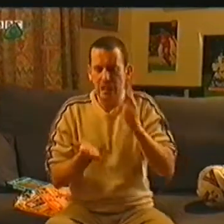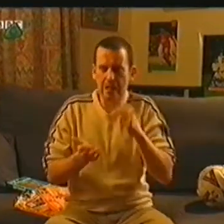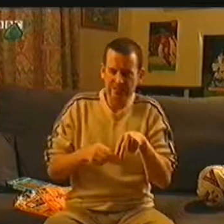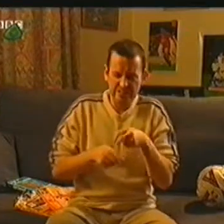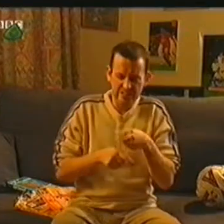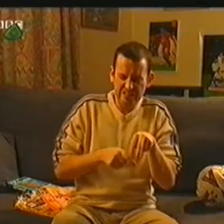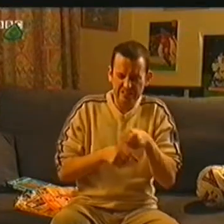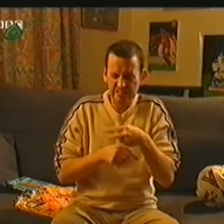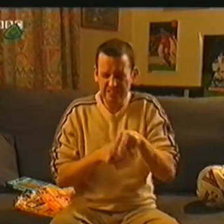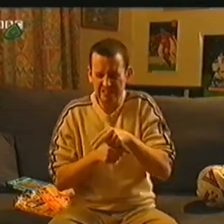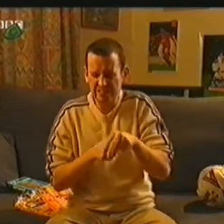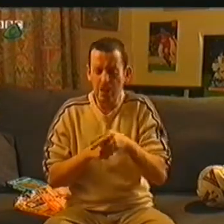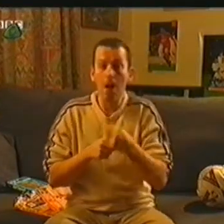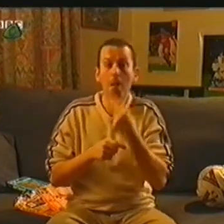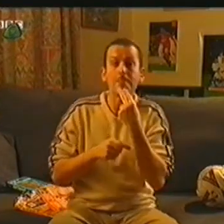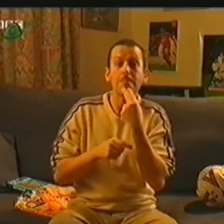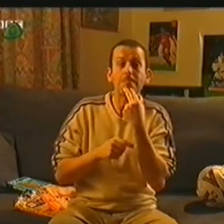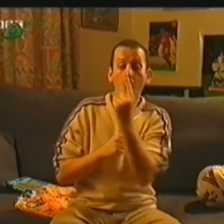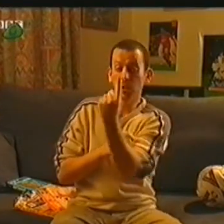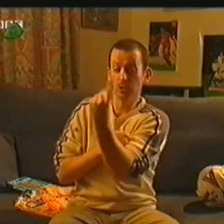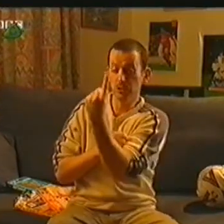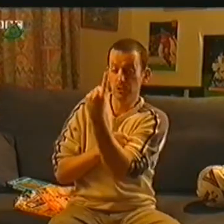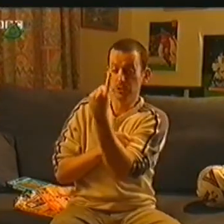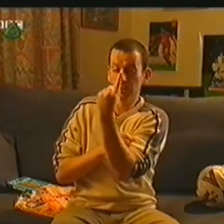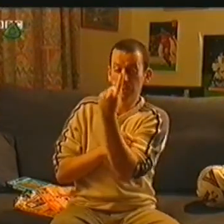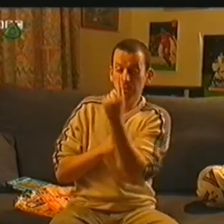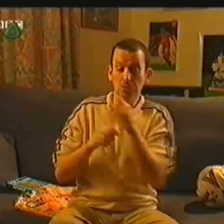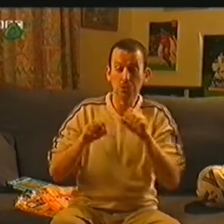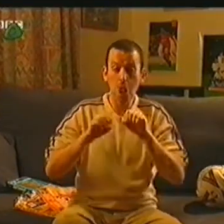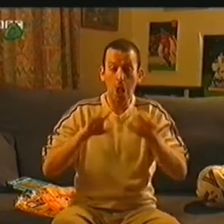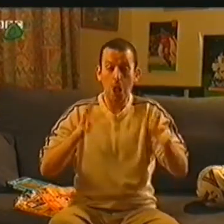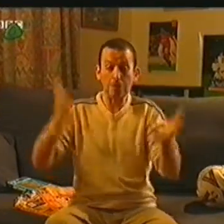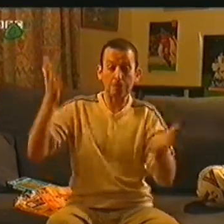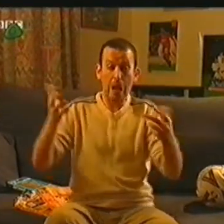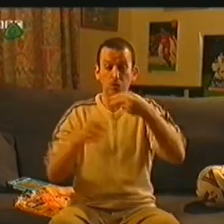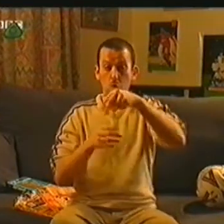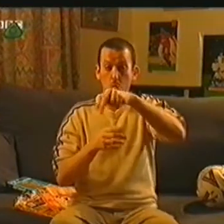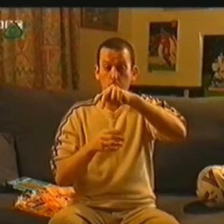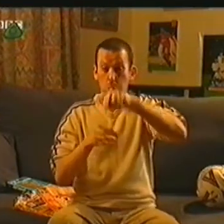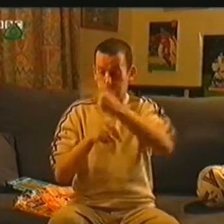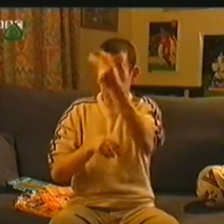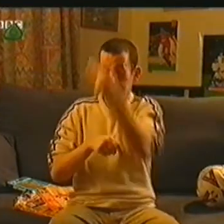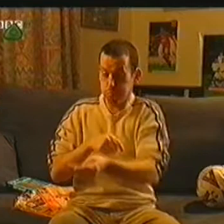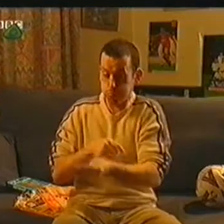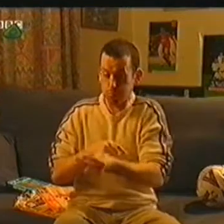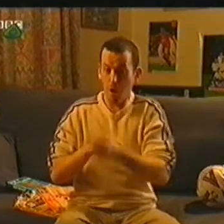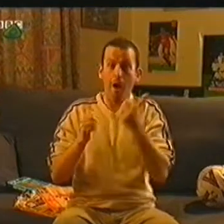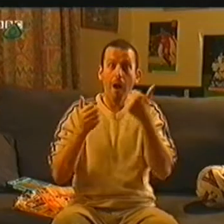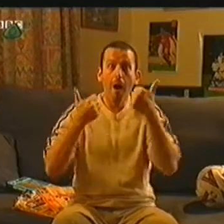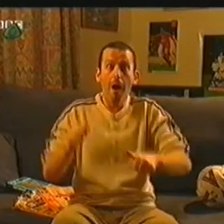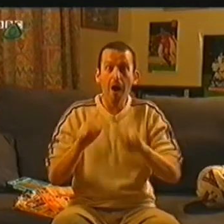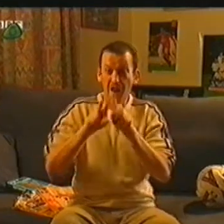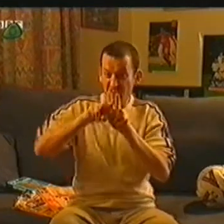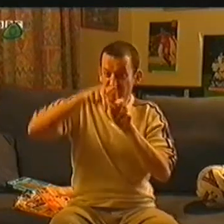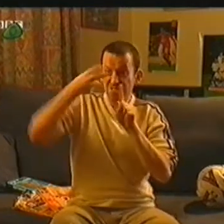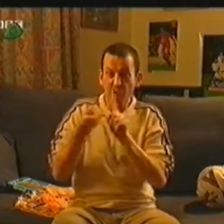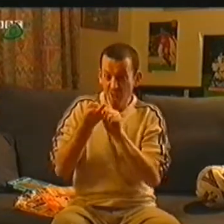wet grass and recovered. His marker's boot shot towards the ball, but even as Josh swerved out of the